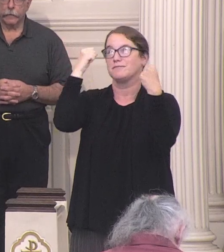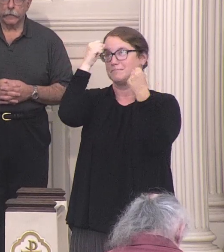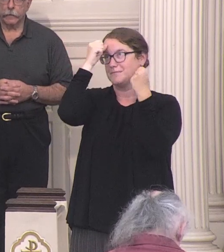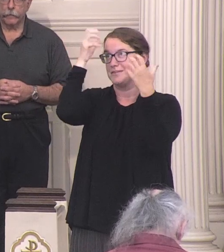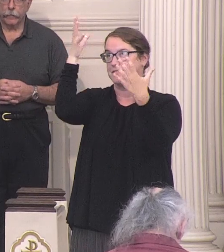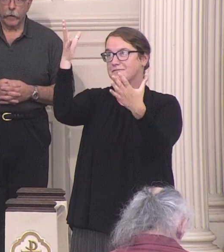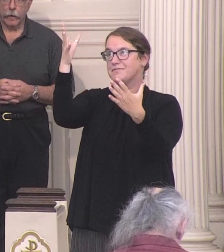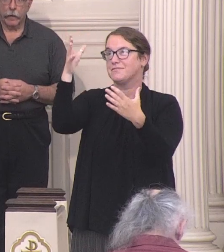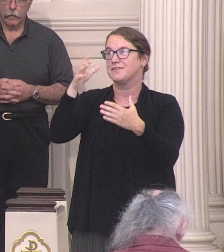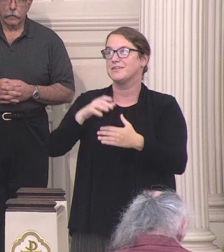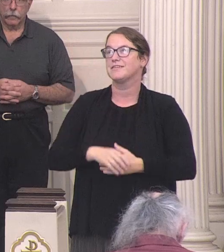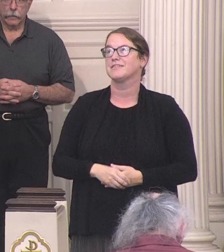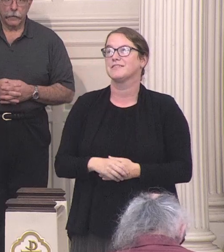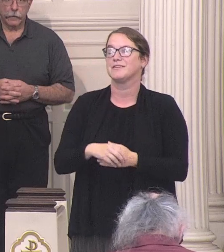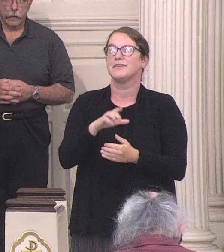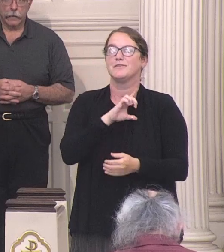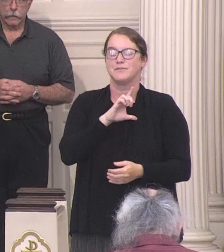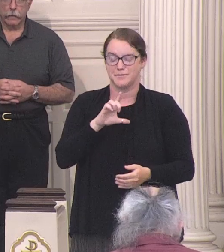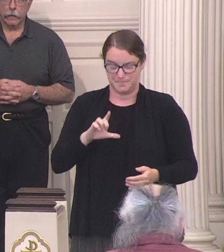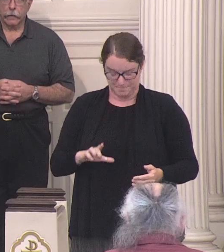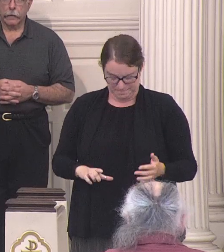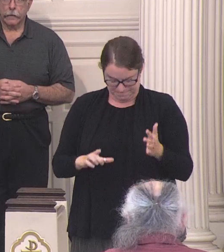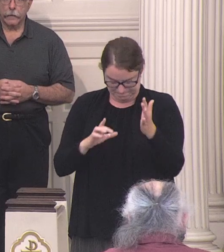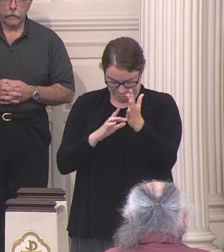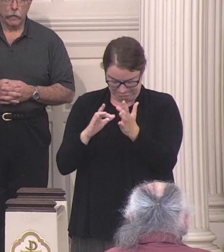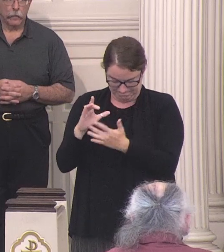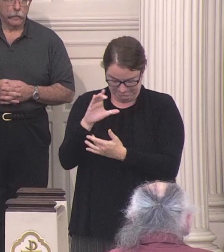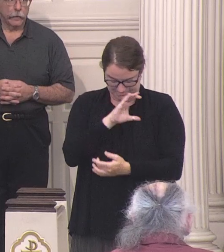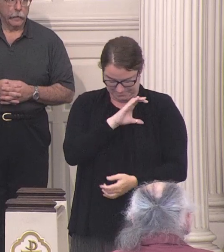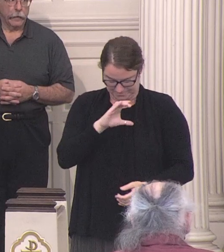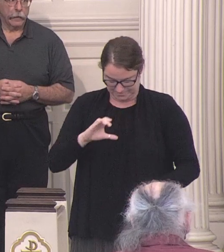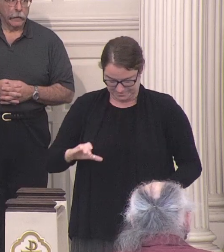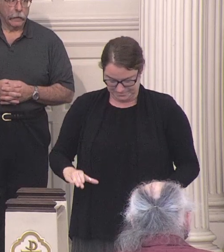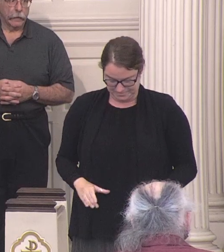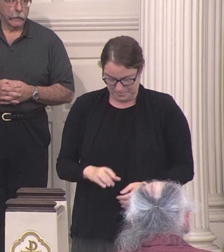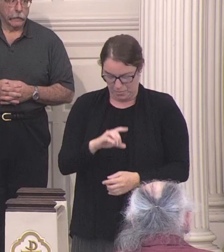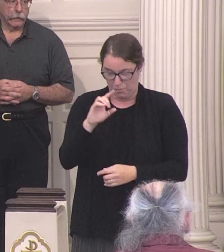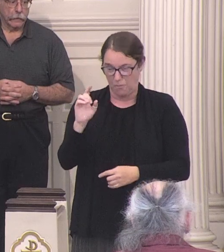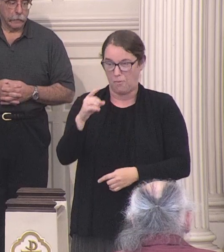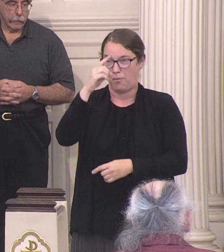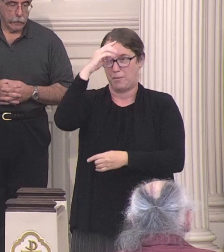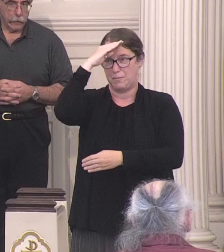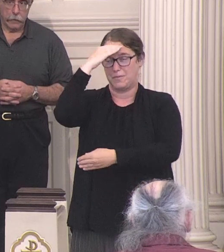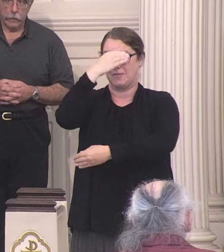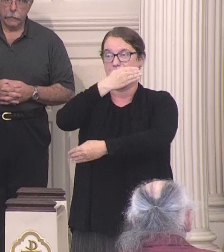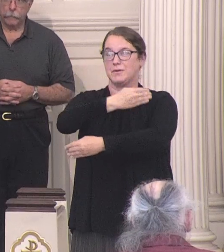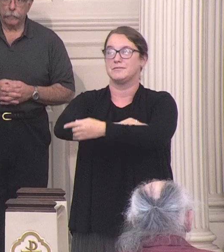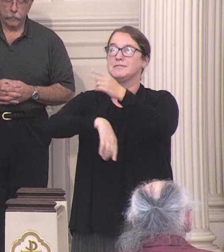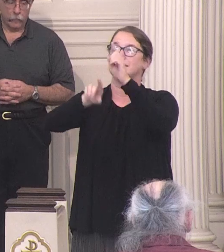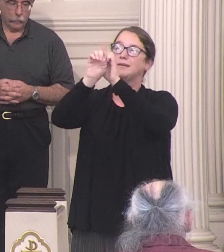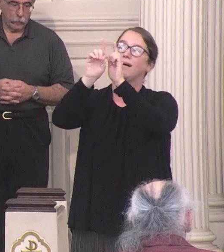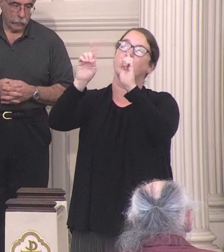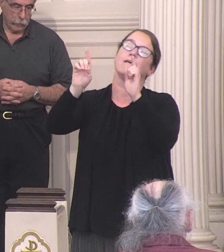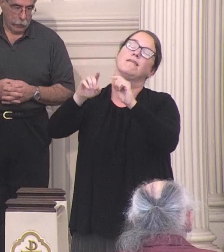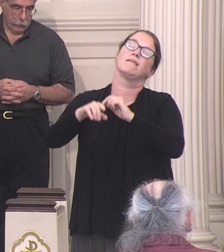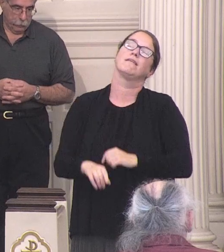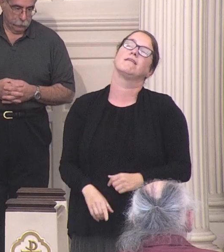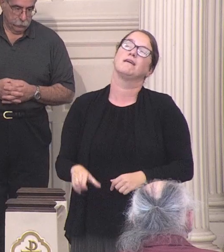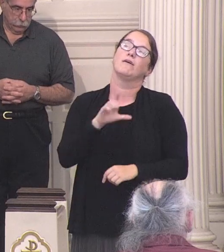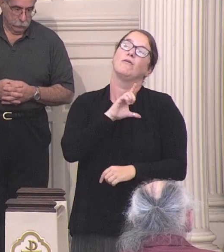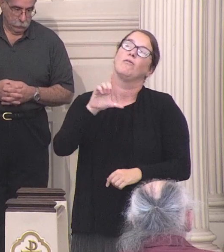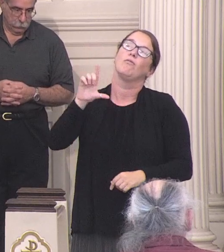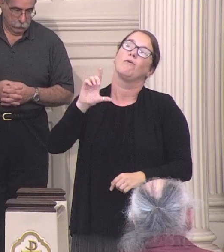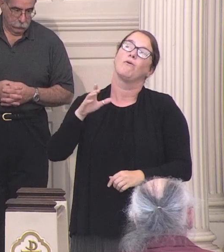Father, Lord Jesus Christ, only begotten Son, Lord